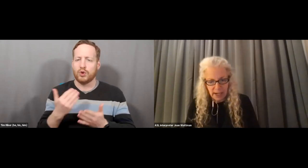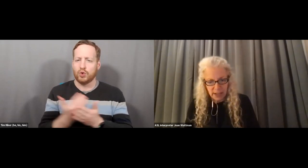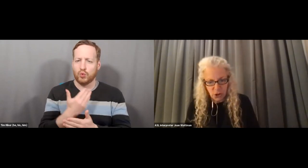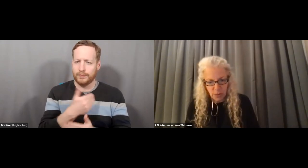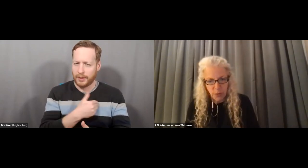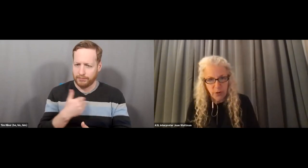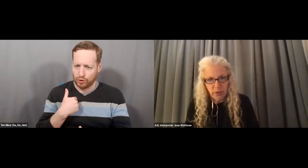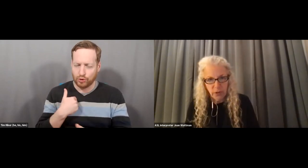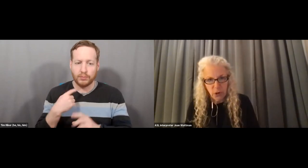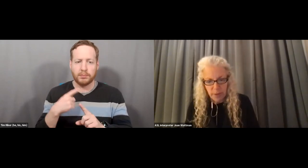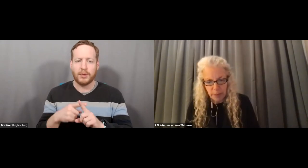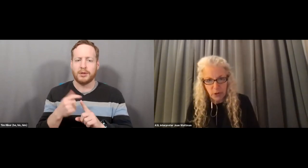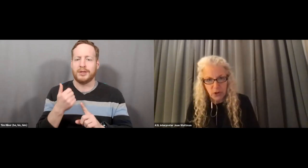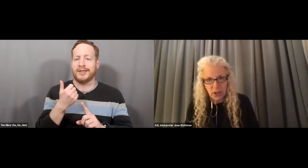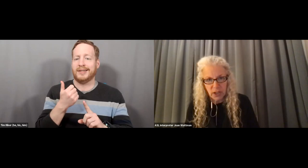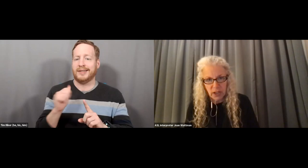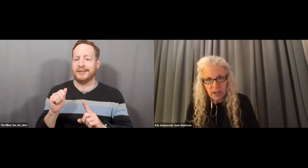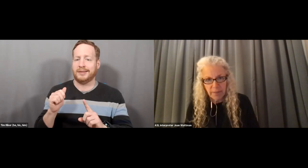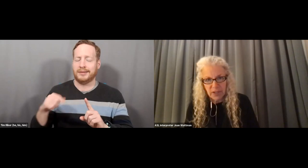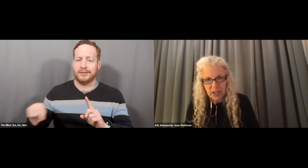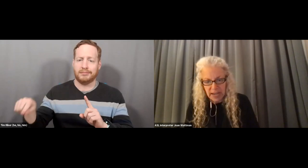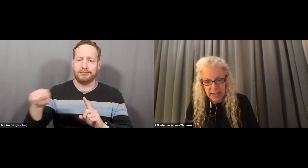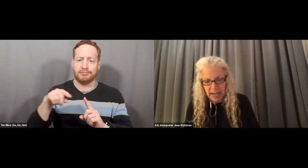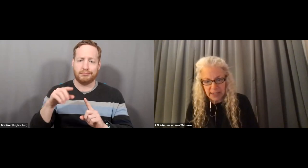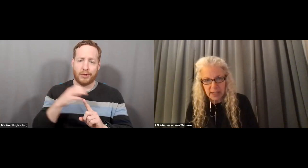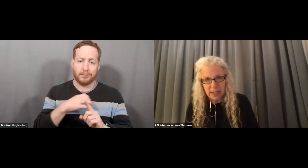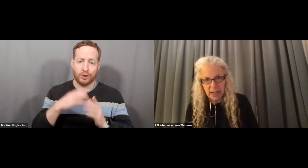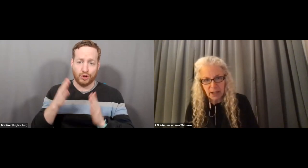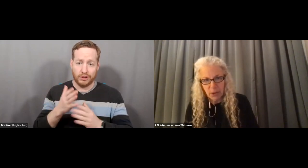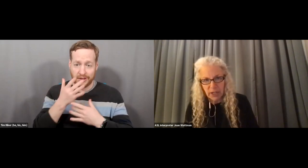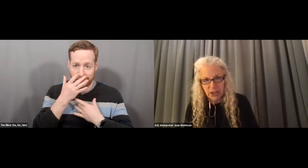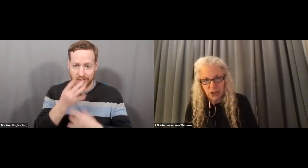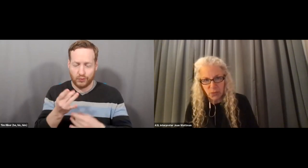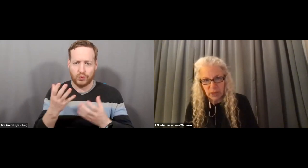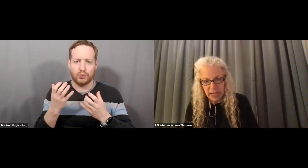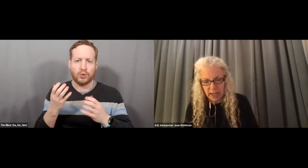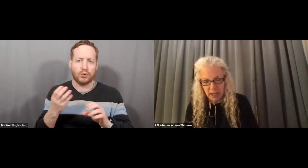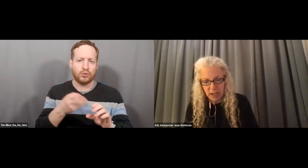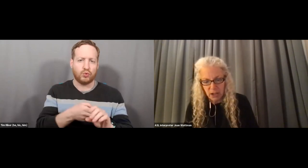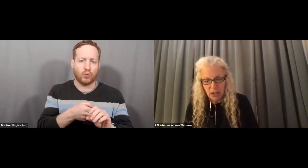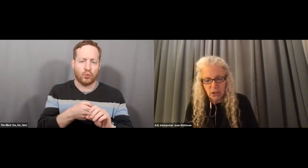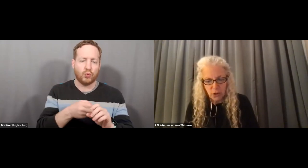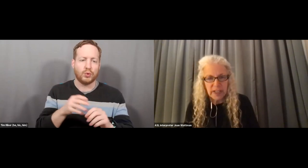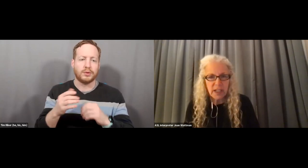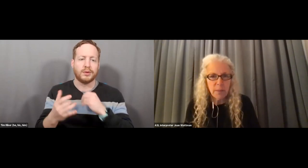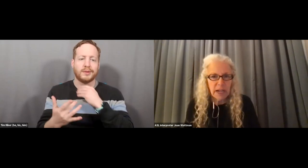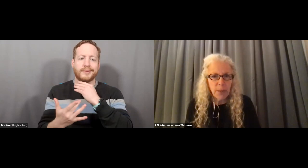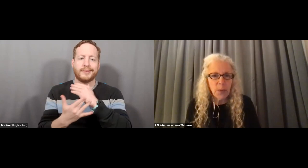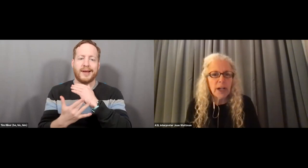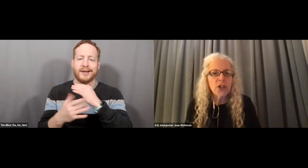us to approve new members to the Tech Access and Telecommunications Relay Services Committee. And we wanted to